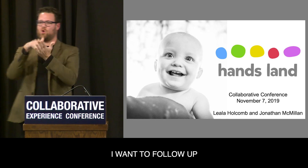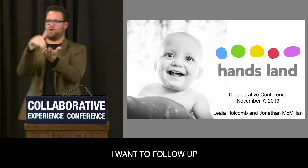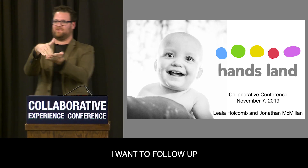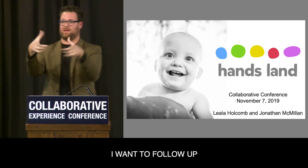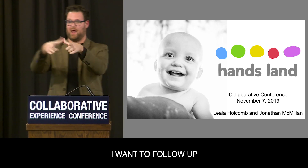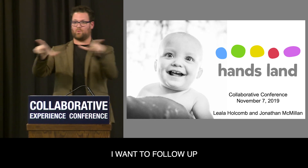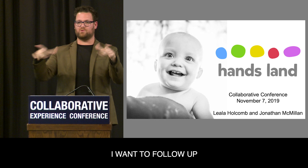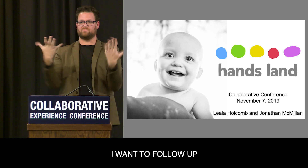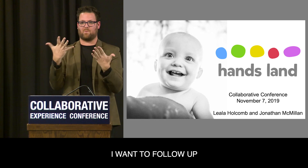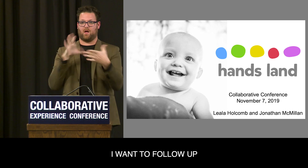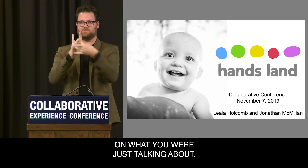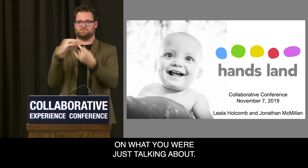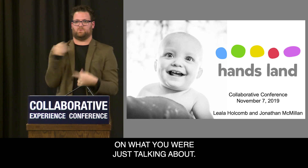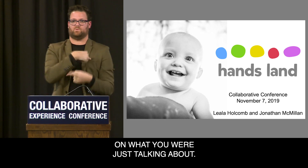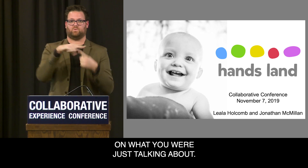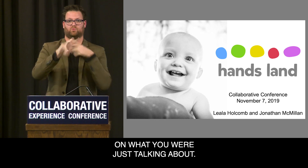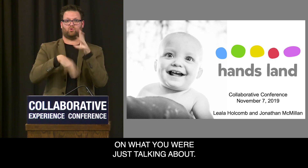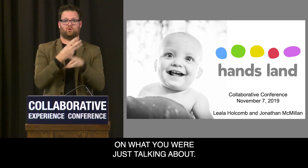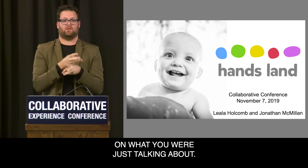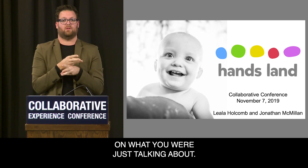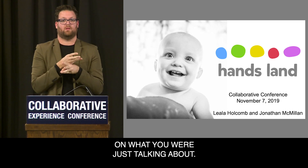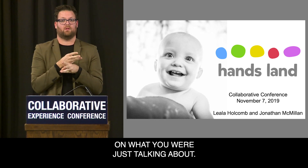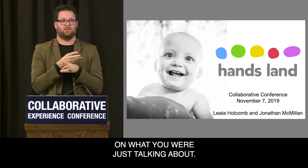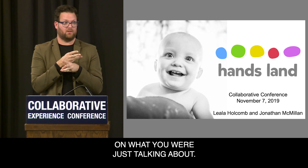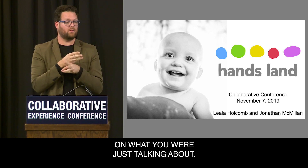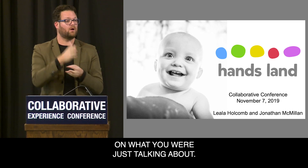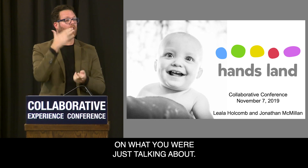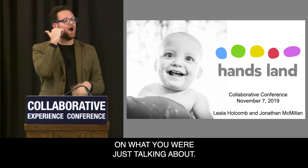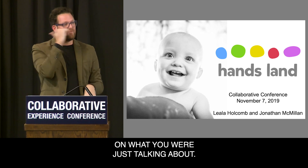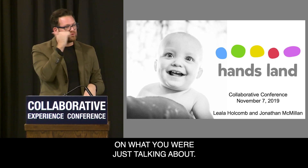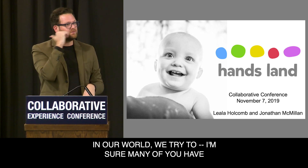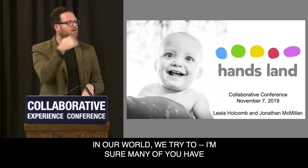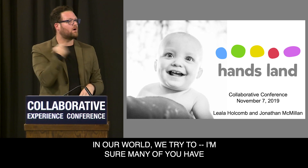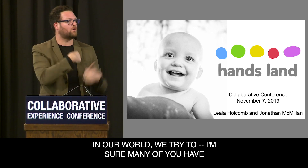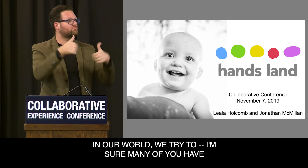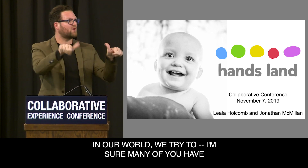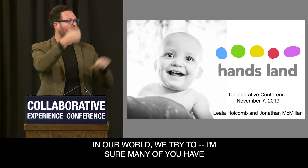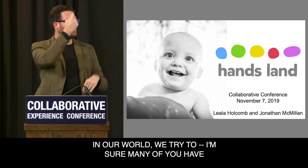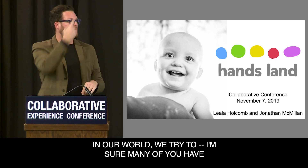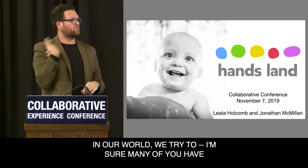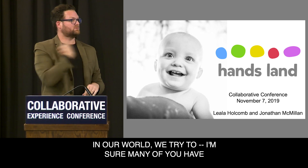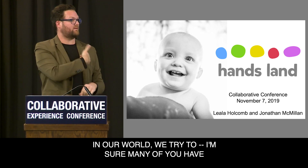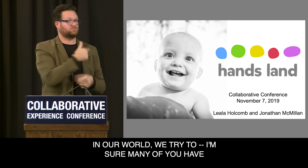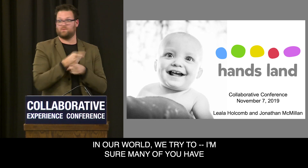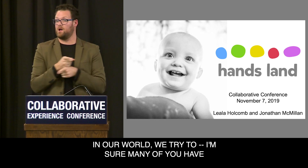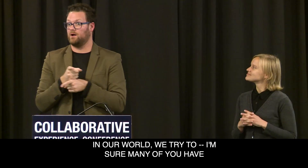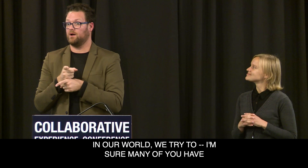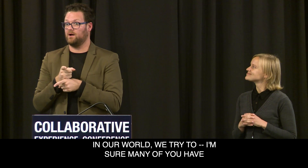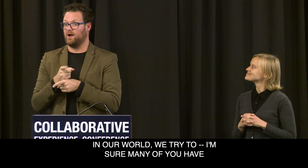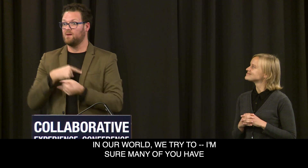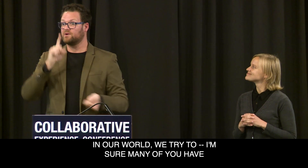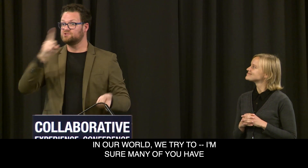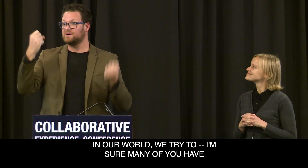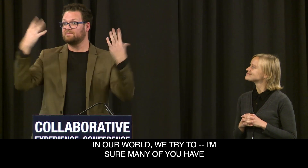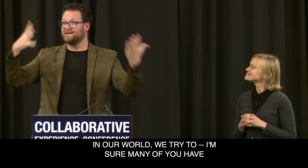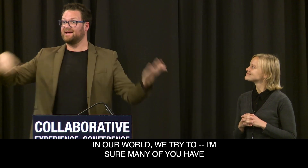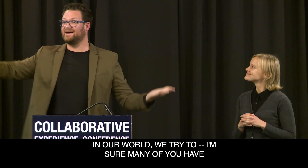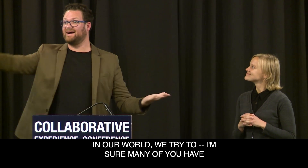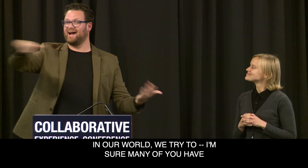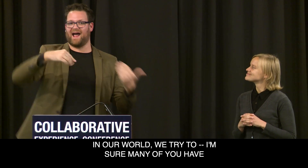on what you were just talking about. In our world, we try to, I'm sure